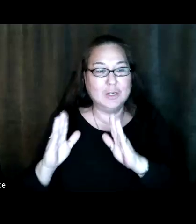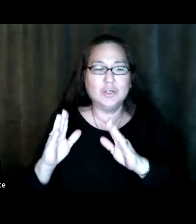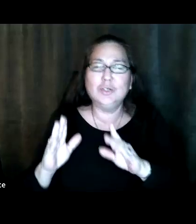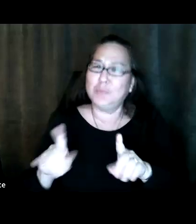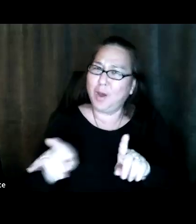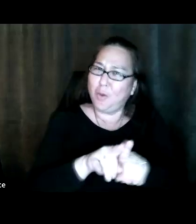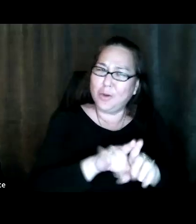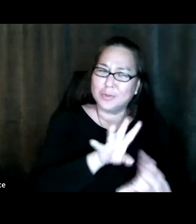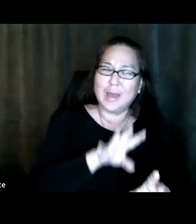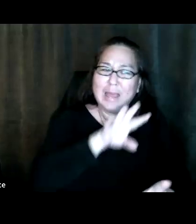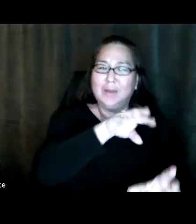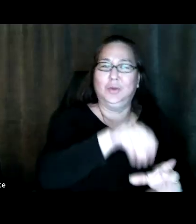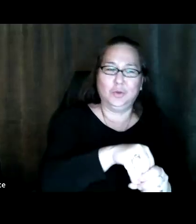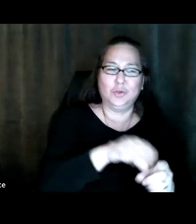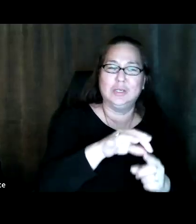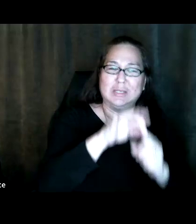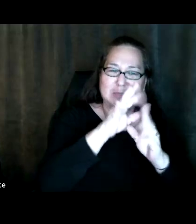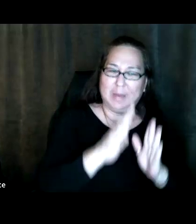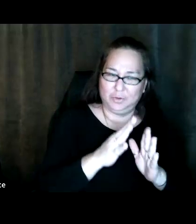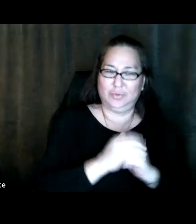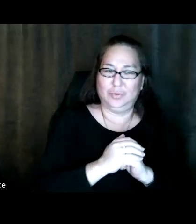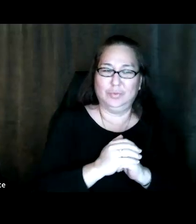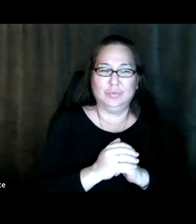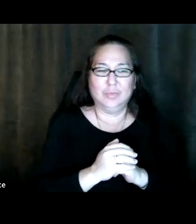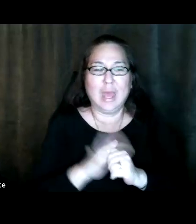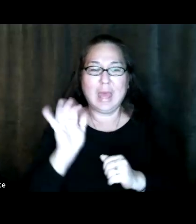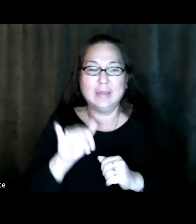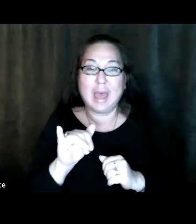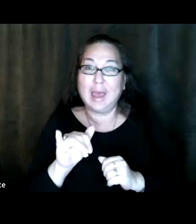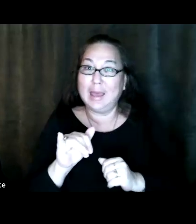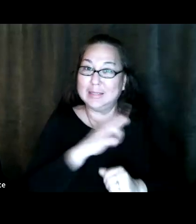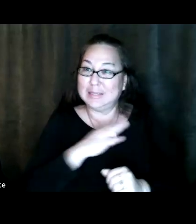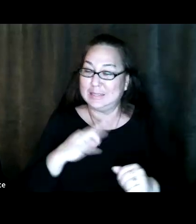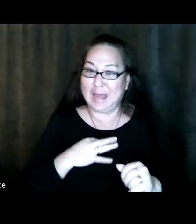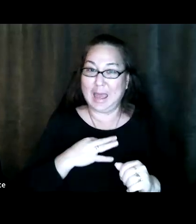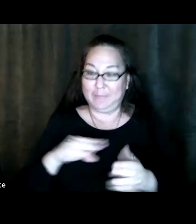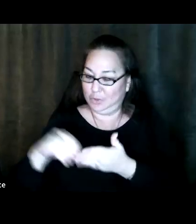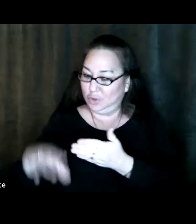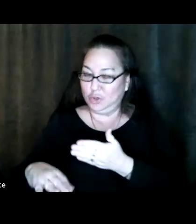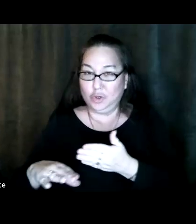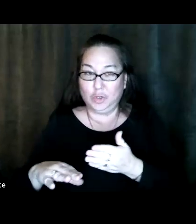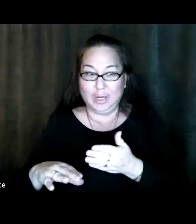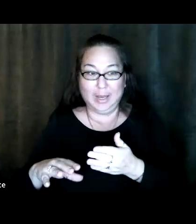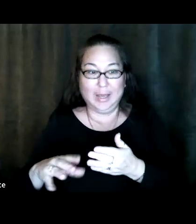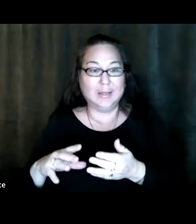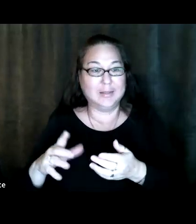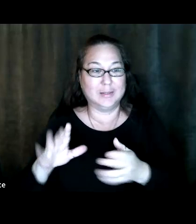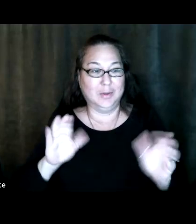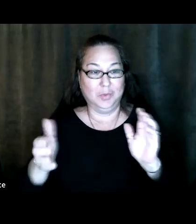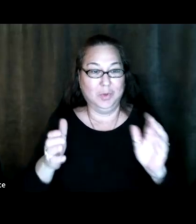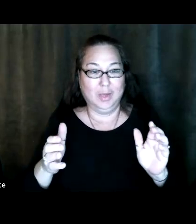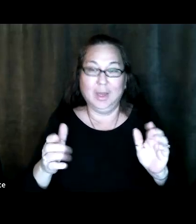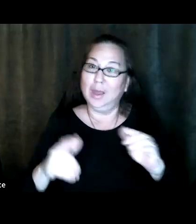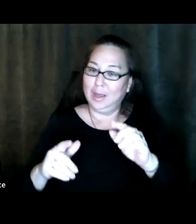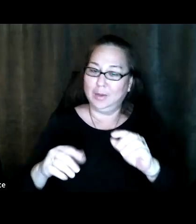20 students per class. This staff-to-student ratio ensures that each student gets what they need, because